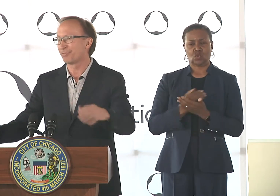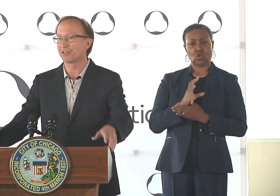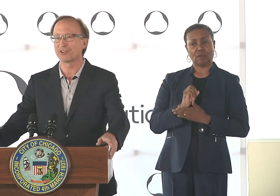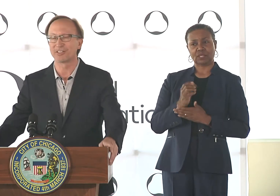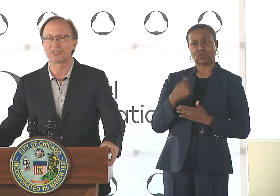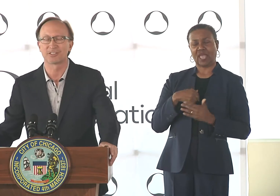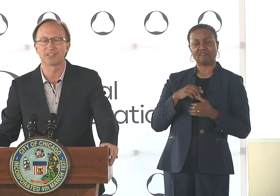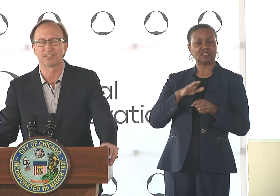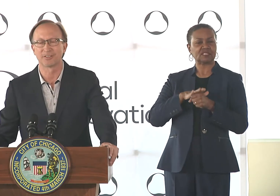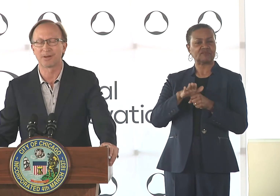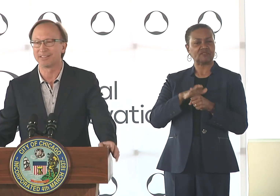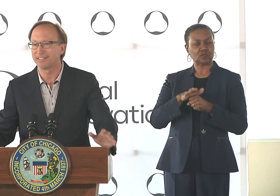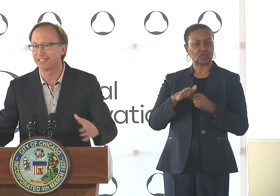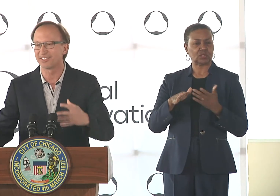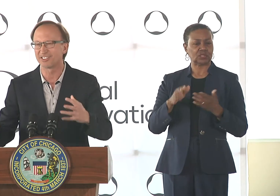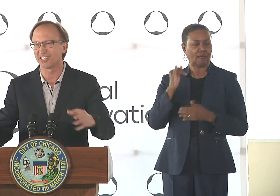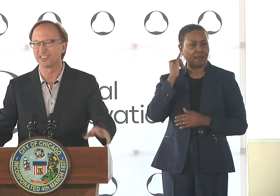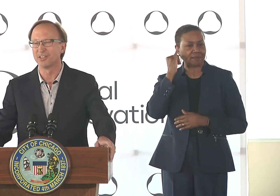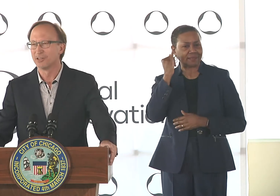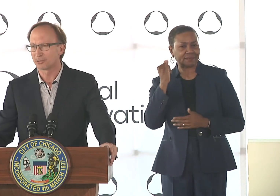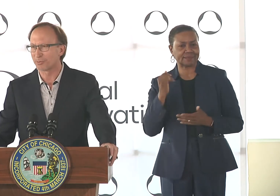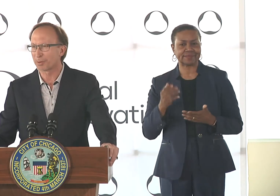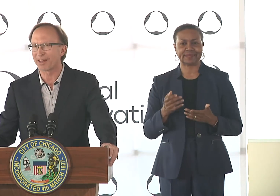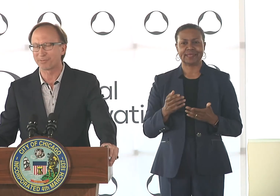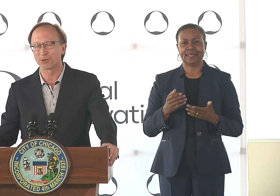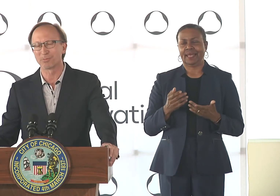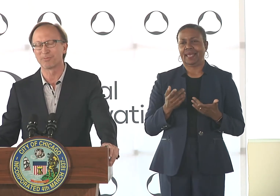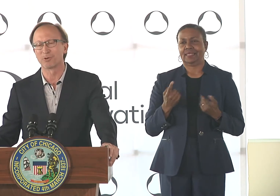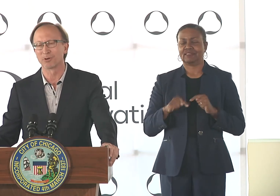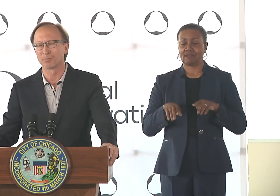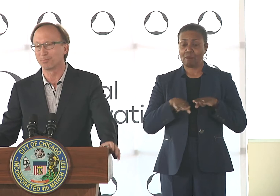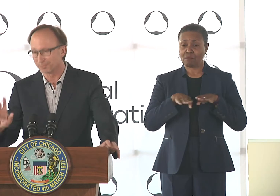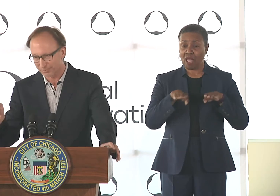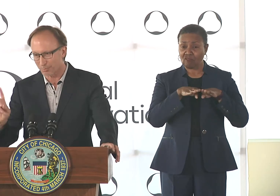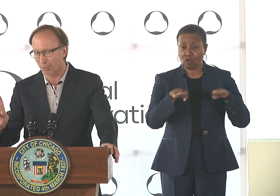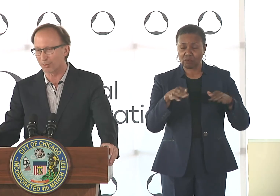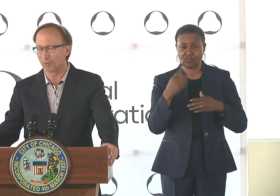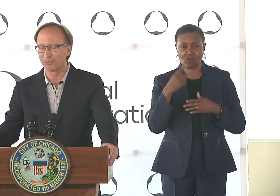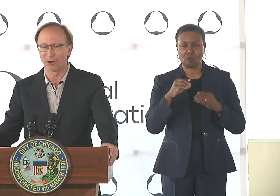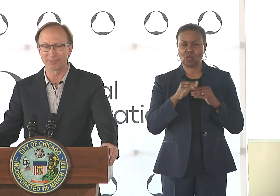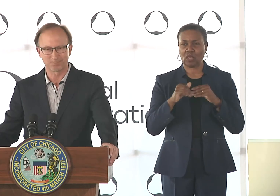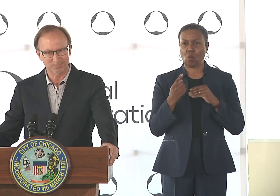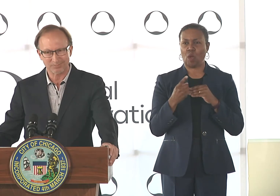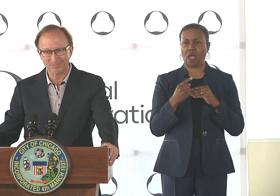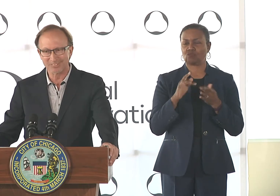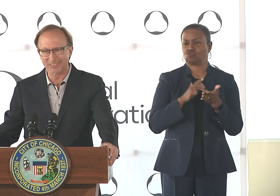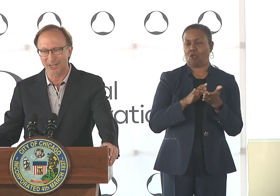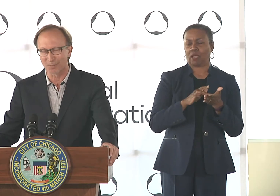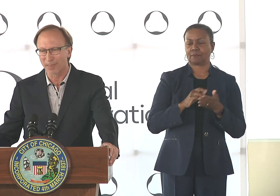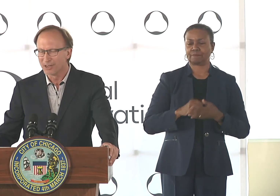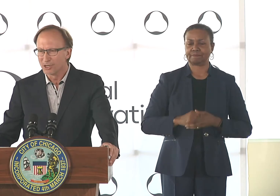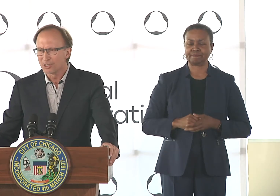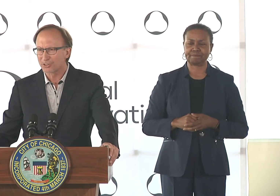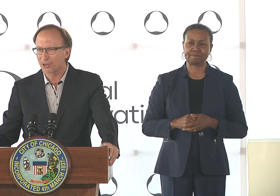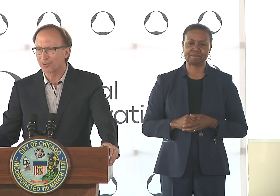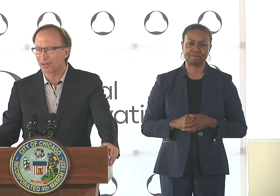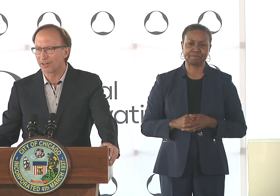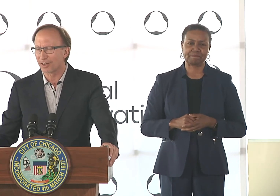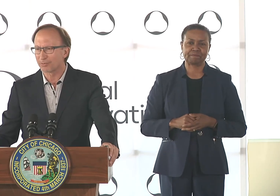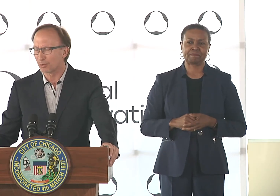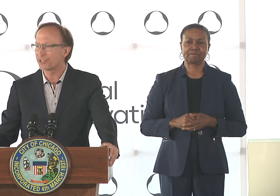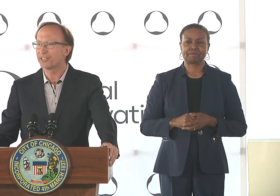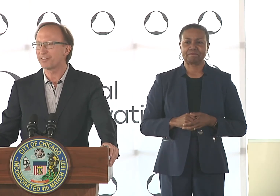have sufficient ideas and sort of a platform for more than one drug.